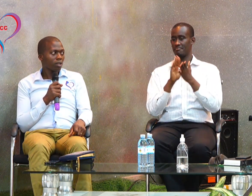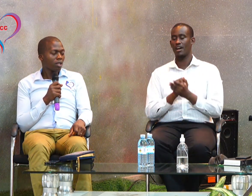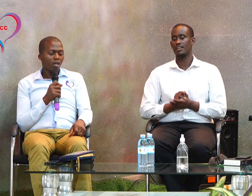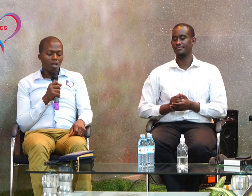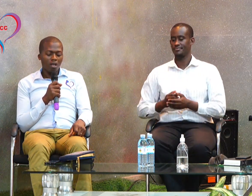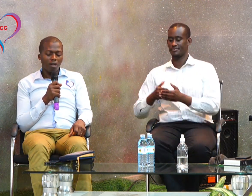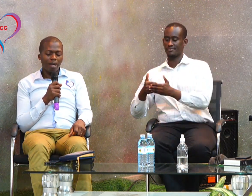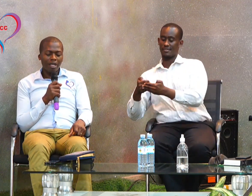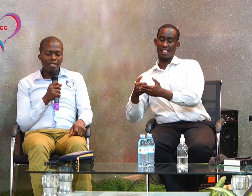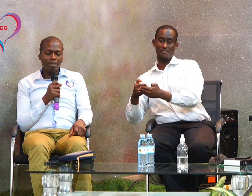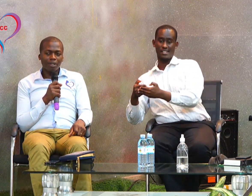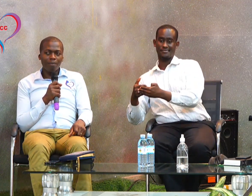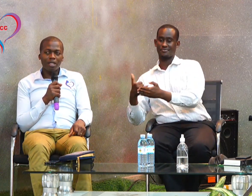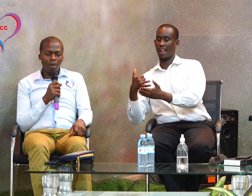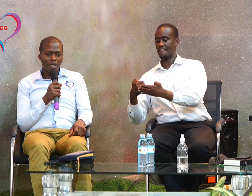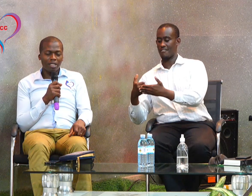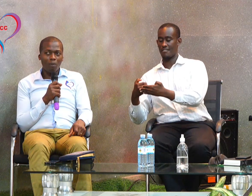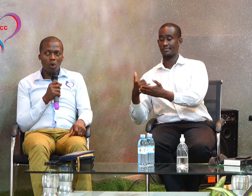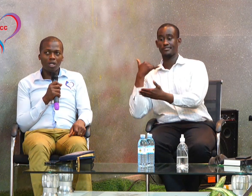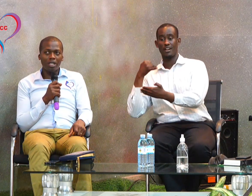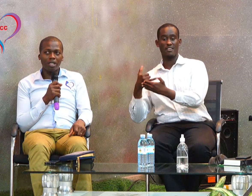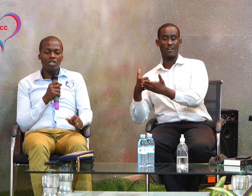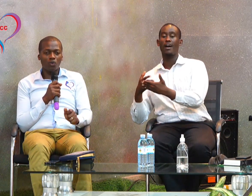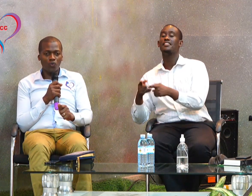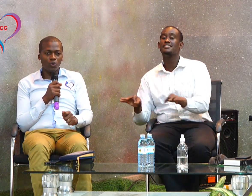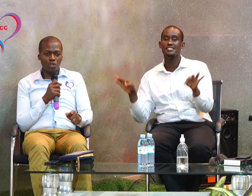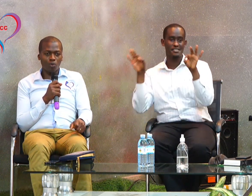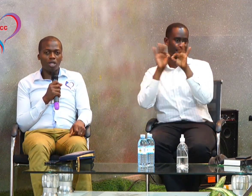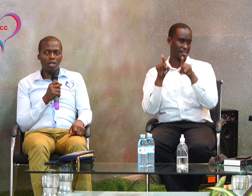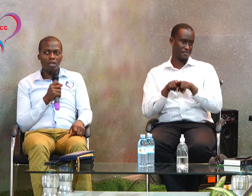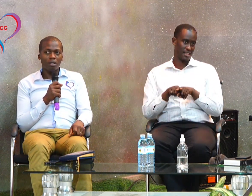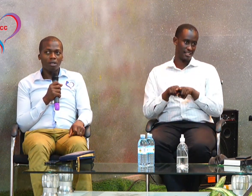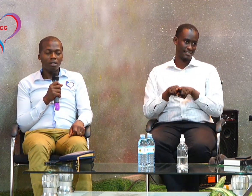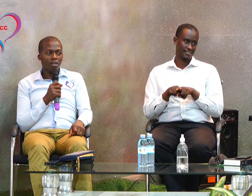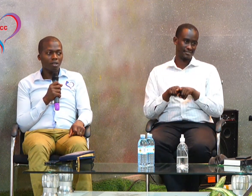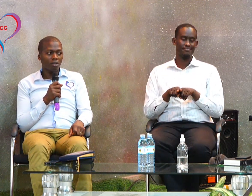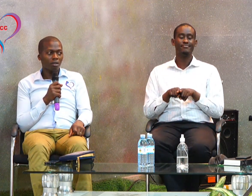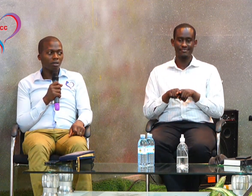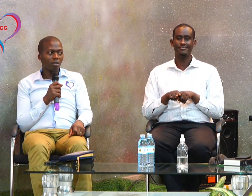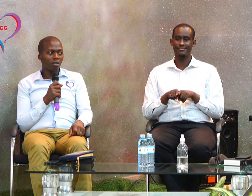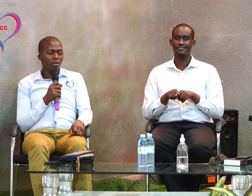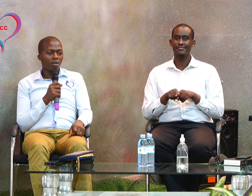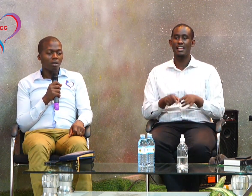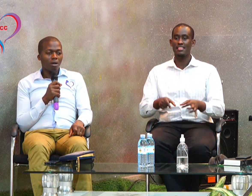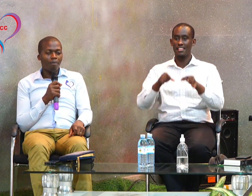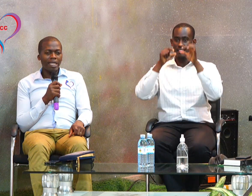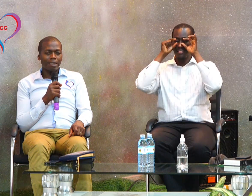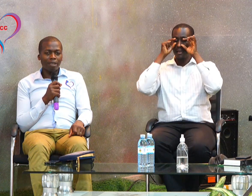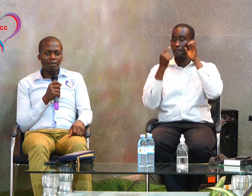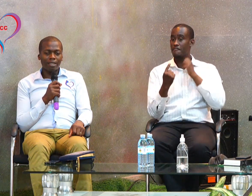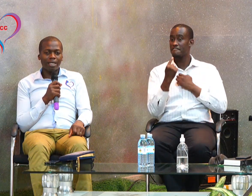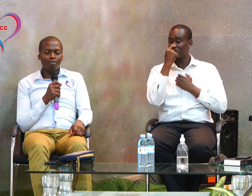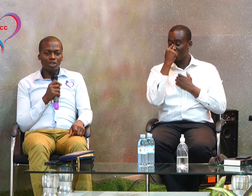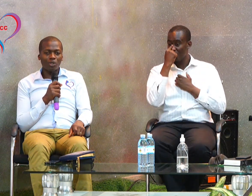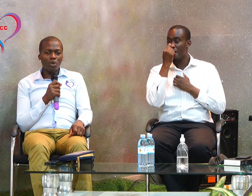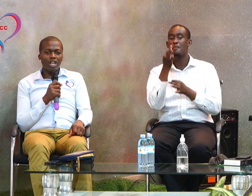tena yene ngeri jenga sanyo. But at the same time the tablet I'm holding is of use to me. Galubindi zenyamba dezino mugaso gwazo. My